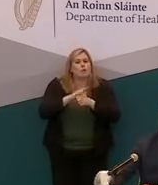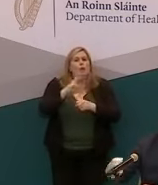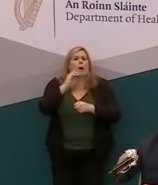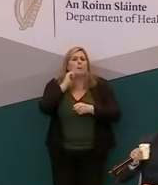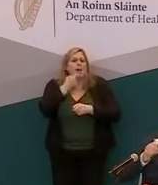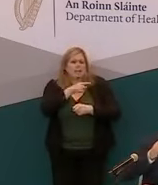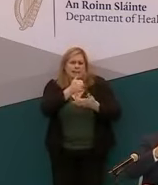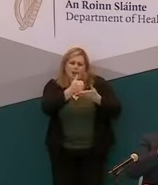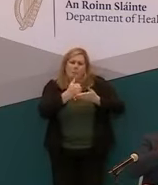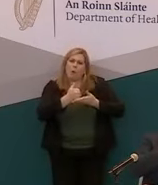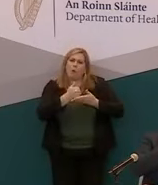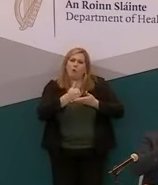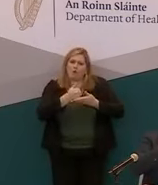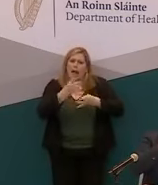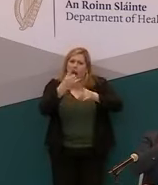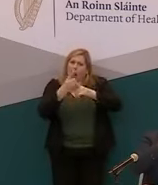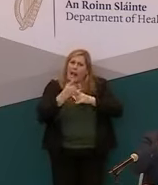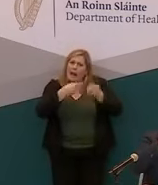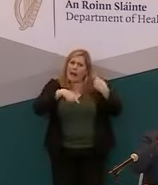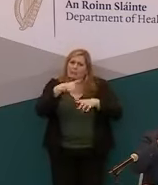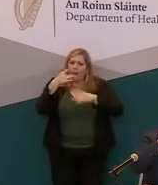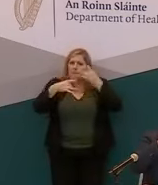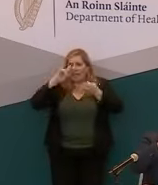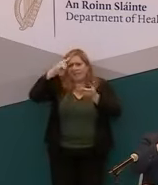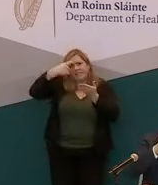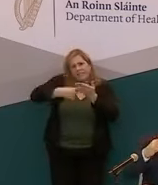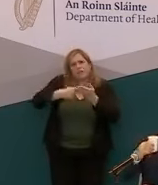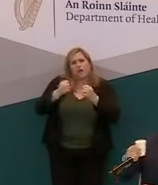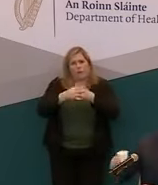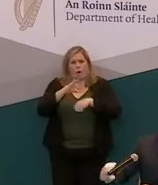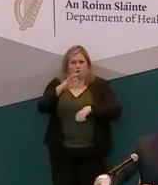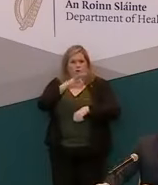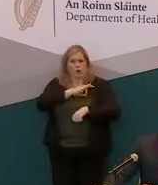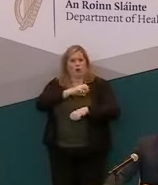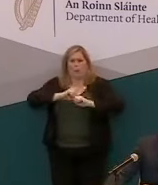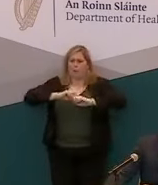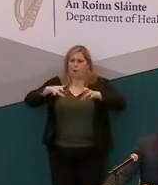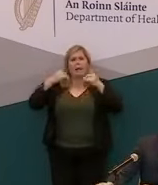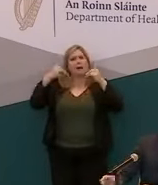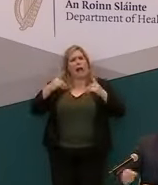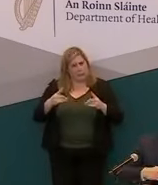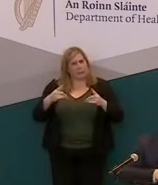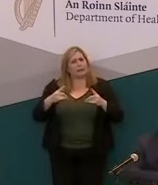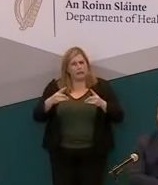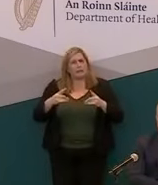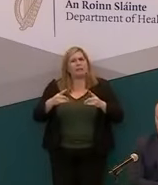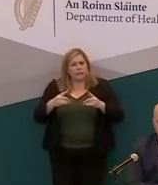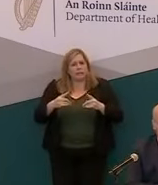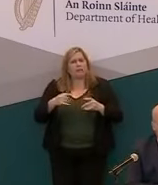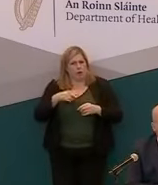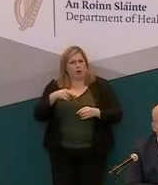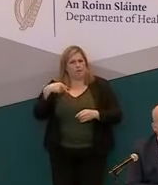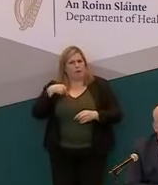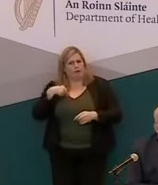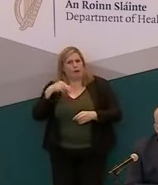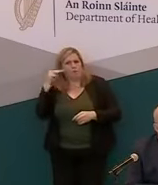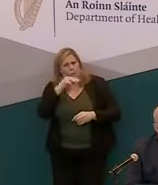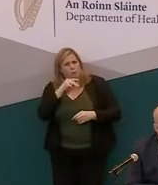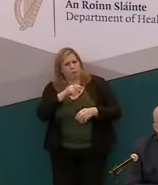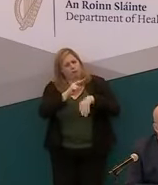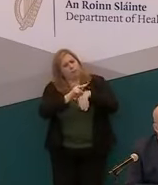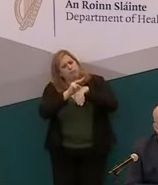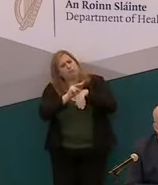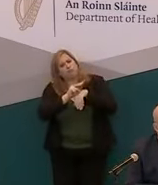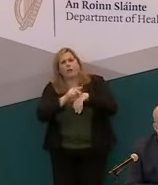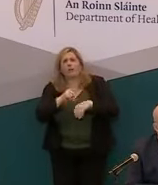but they're no substitute for good public health decision making and good clinical decision making. So we need to not read too much